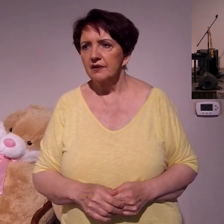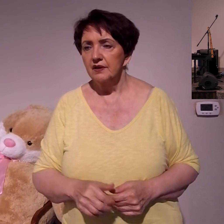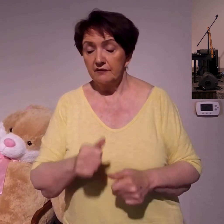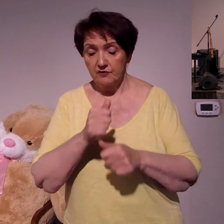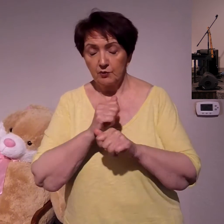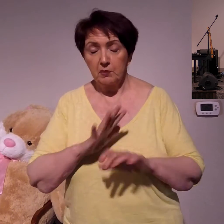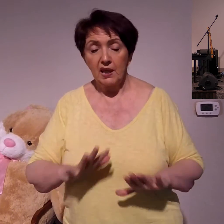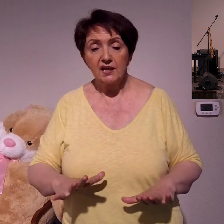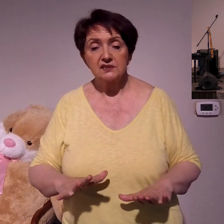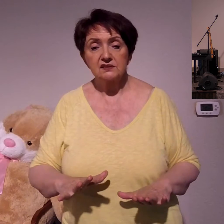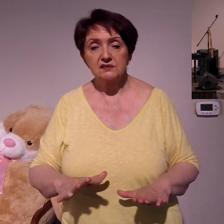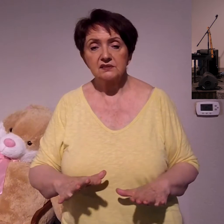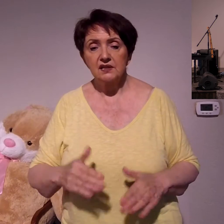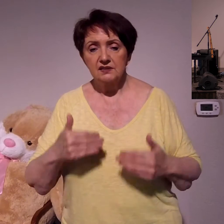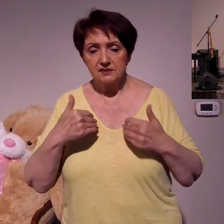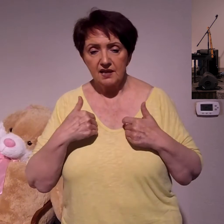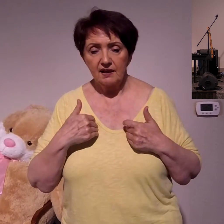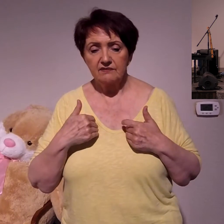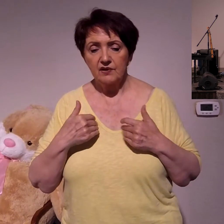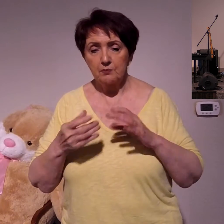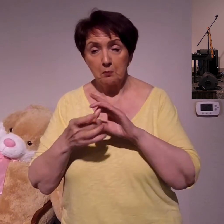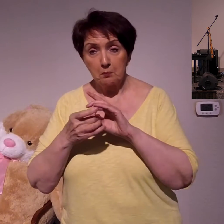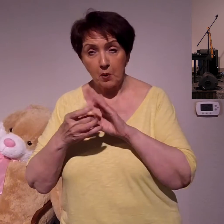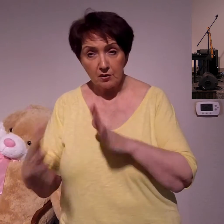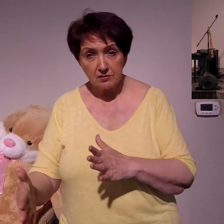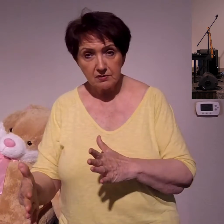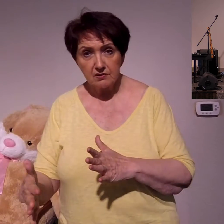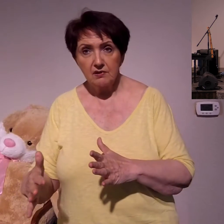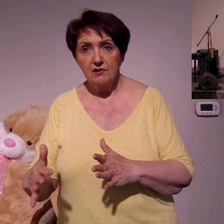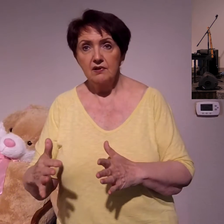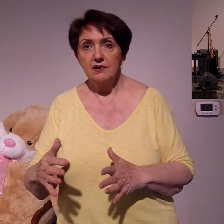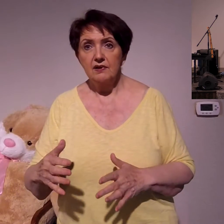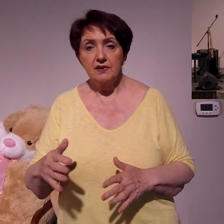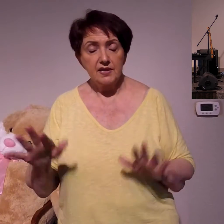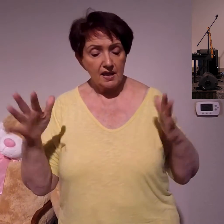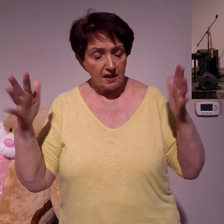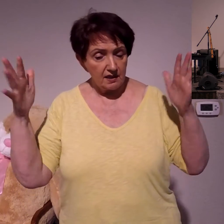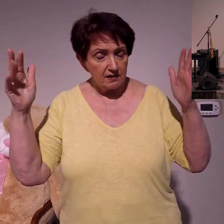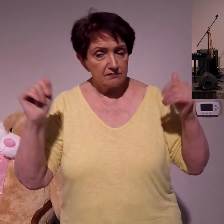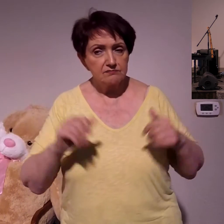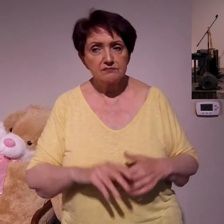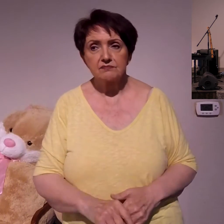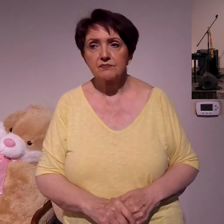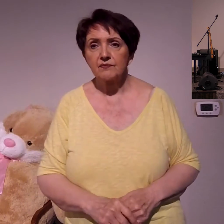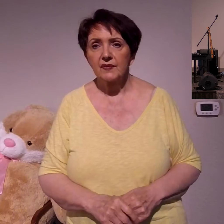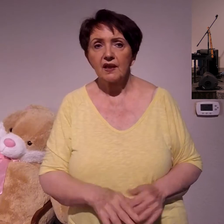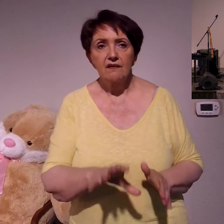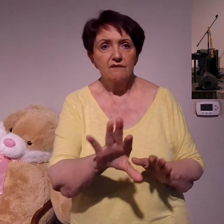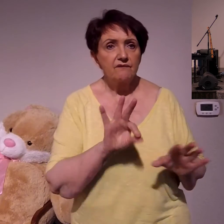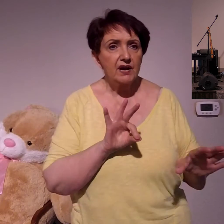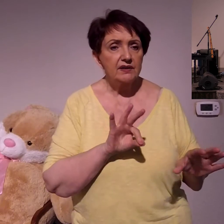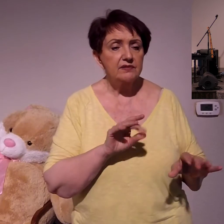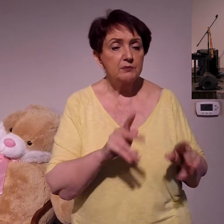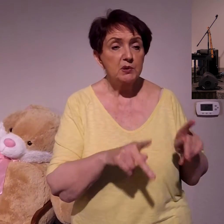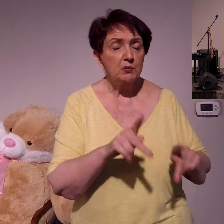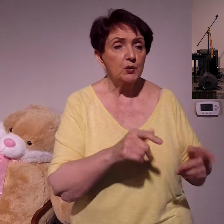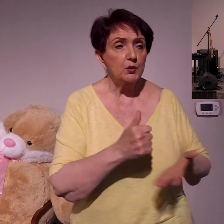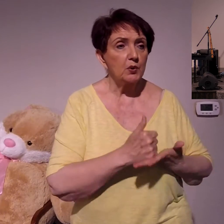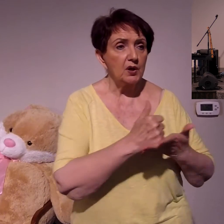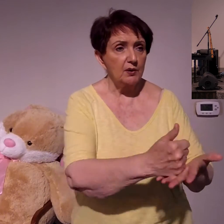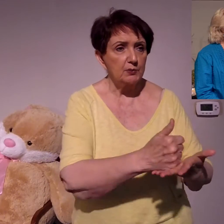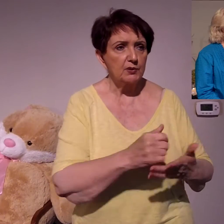to have it in our significant partner relationship, yay. If not, find the people that will assist. That's